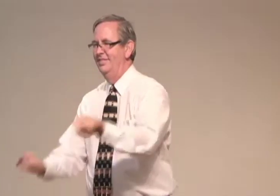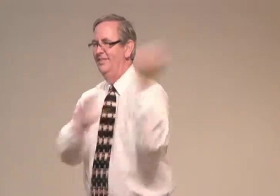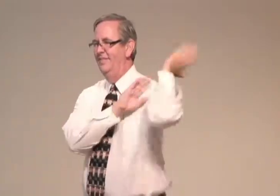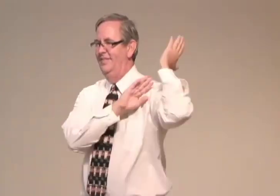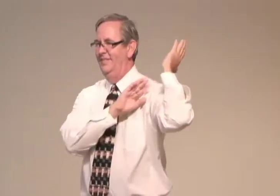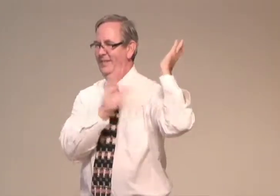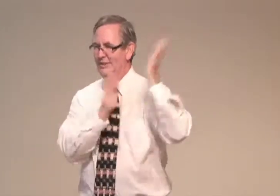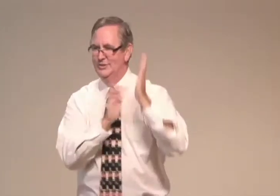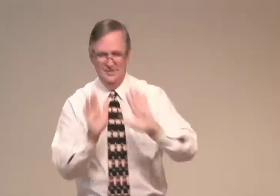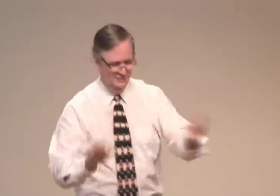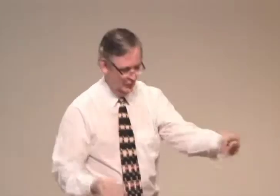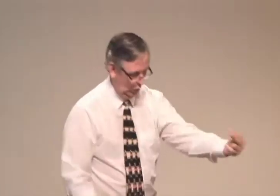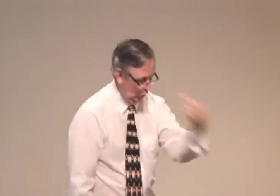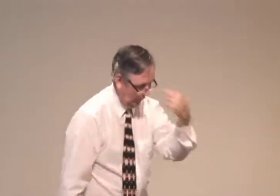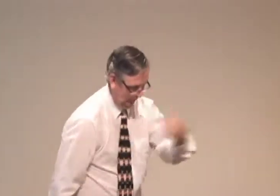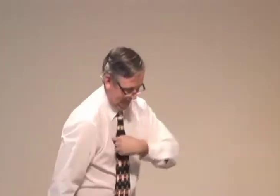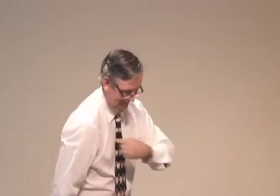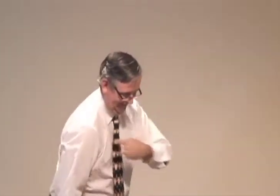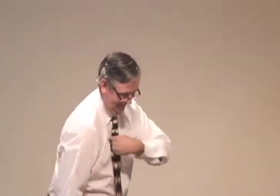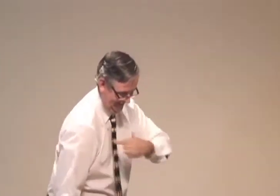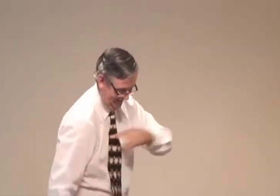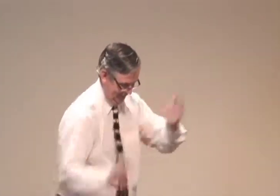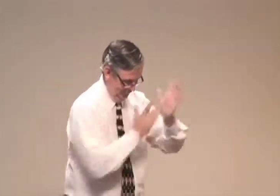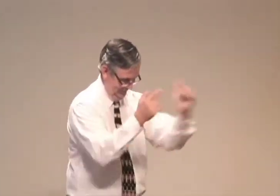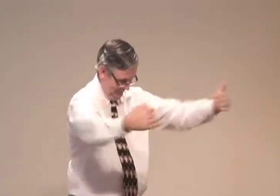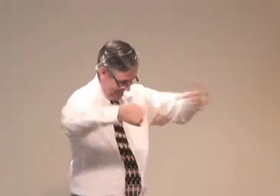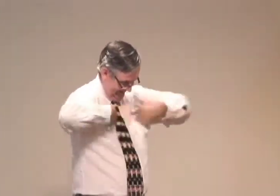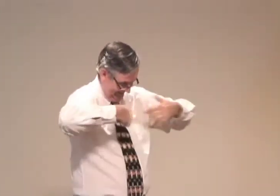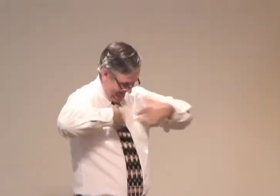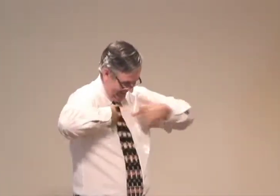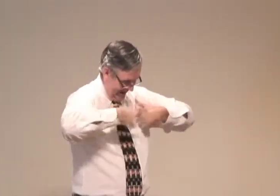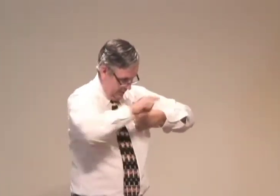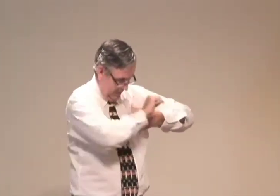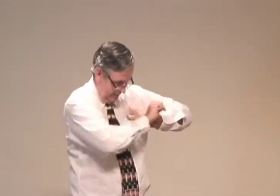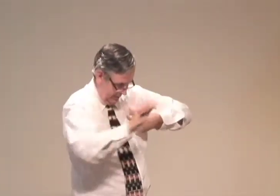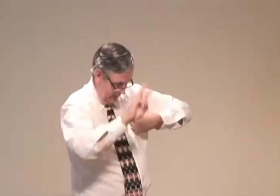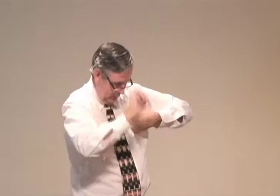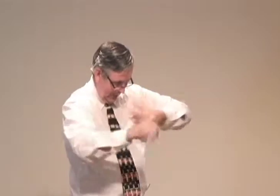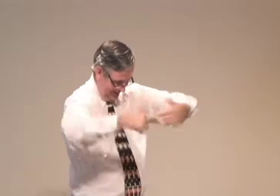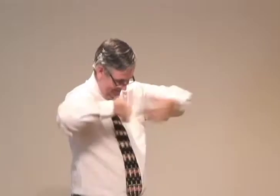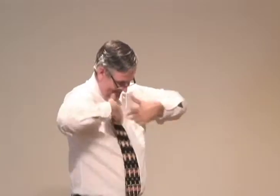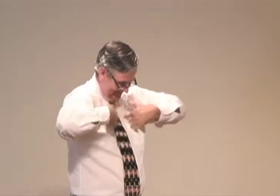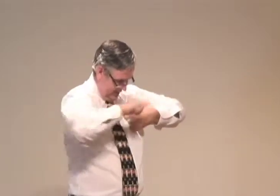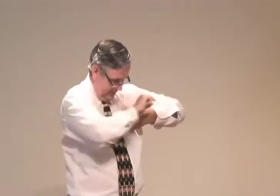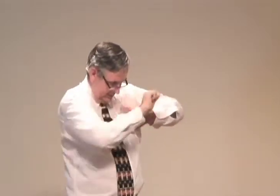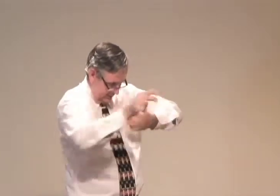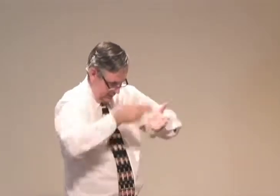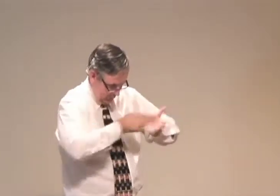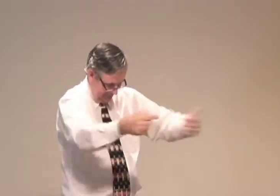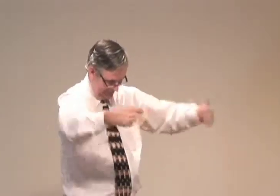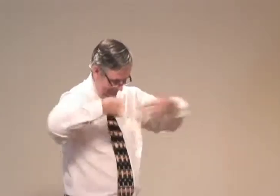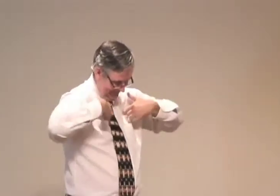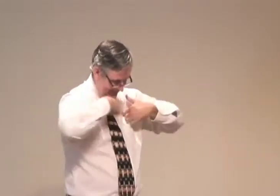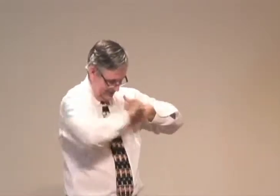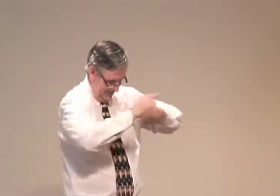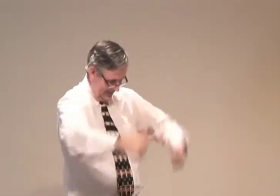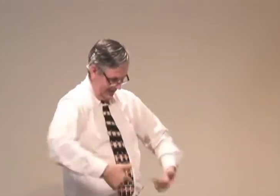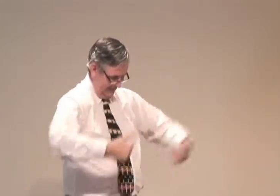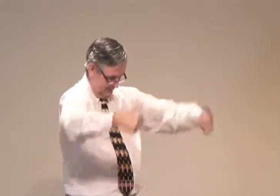in those things did he what did Jesus say he said turn to me I am the way I am the truth